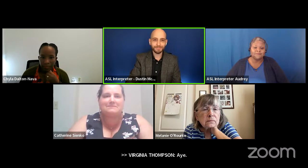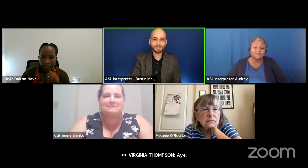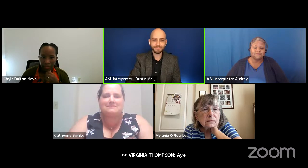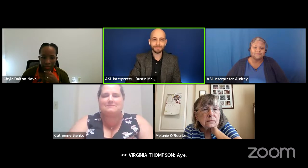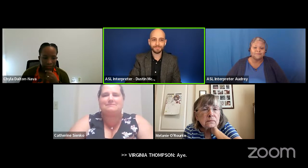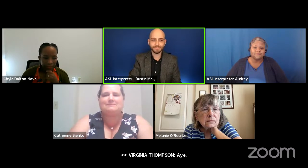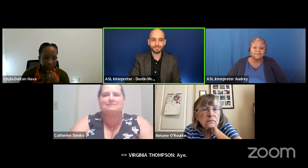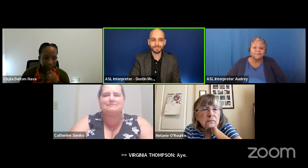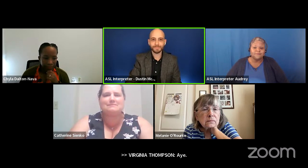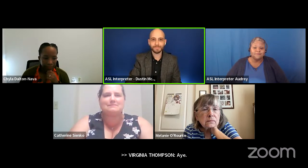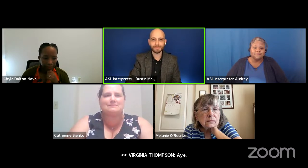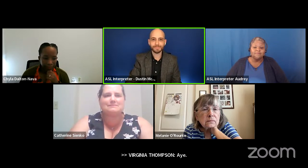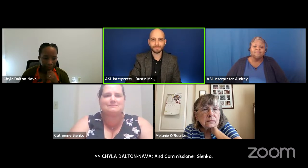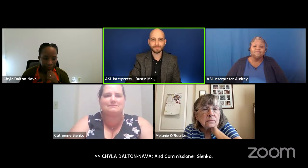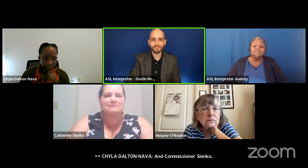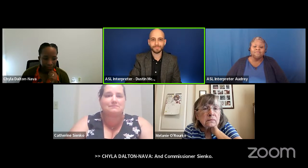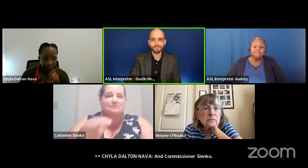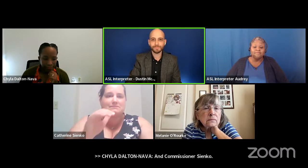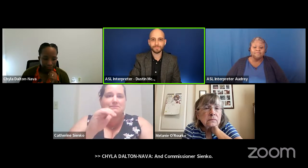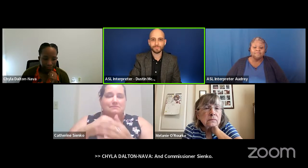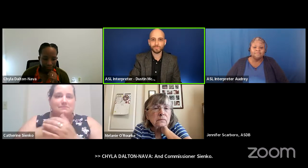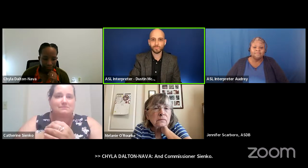Aye.